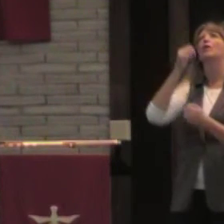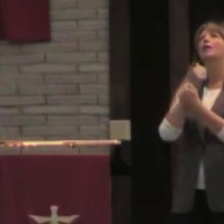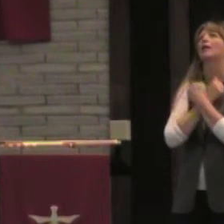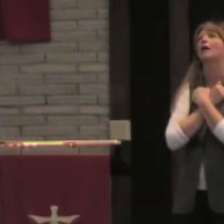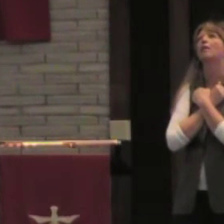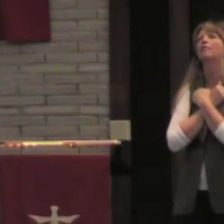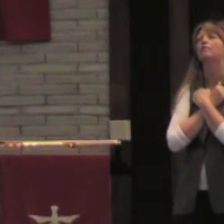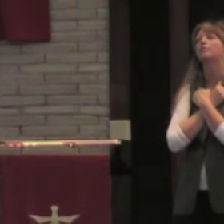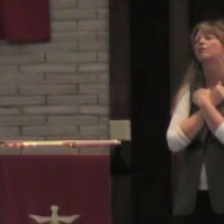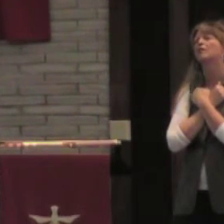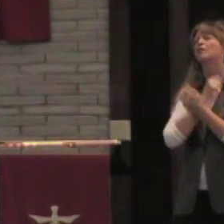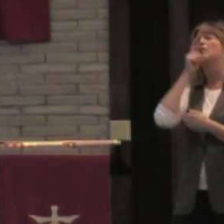so much for your love.